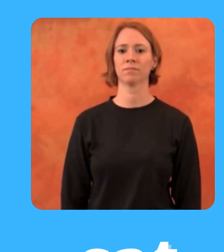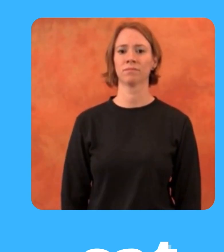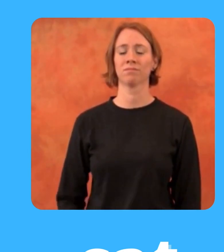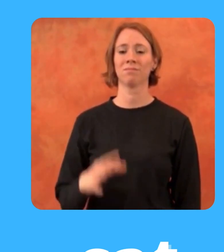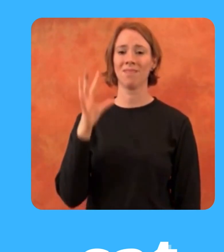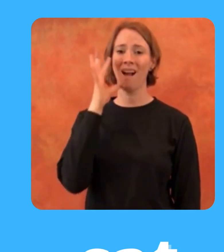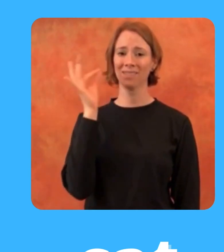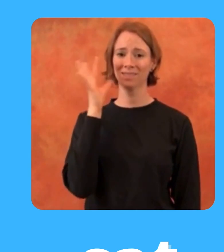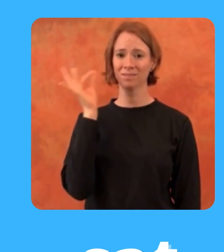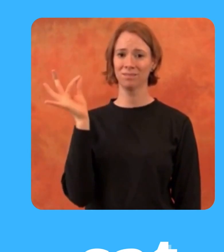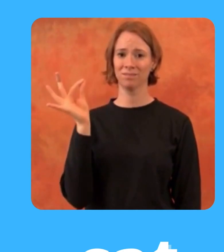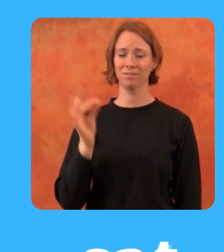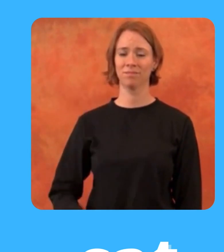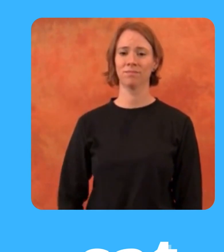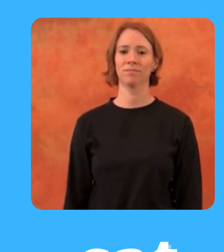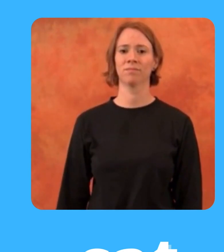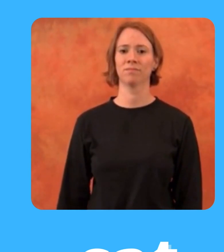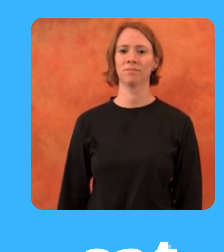Cat.